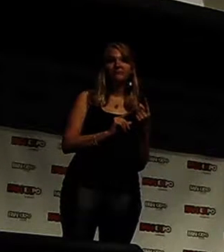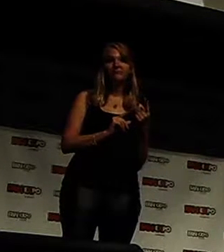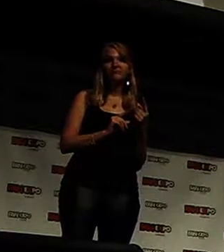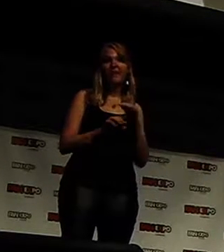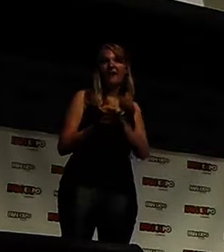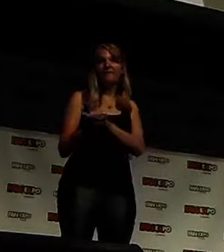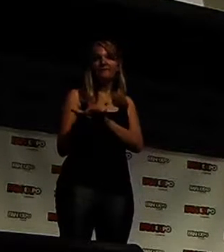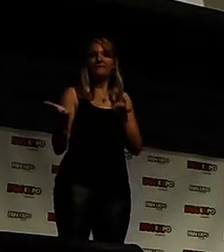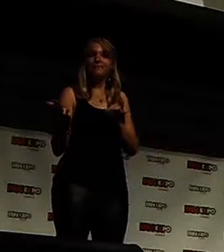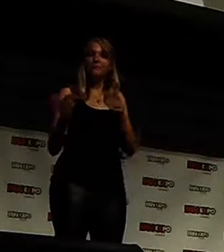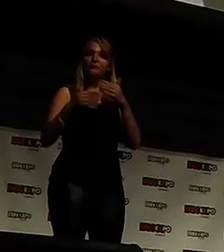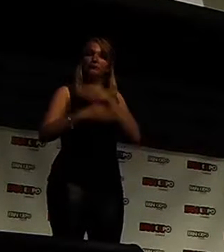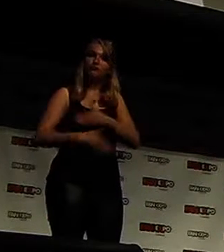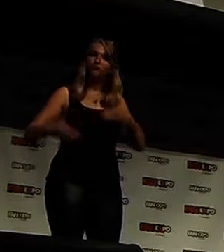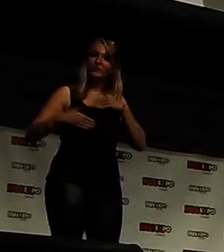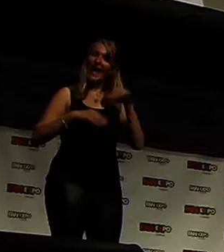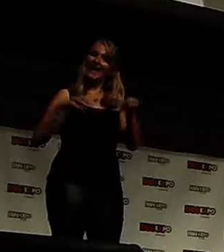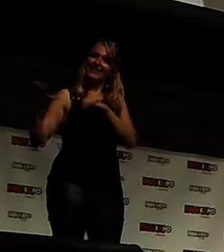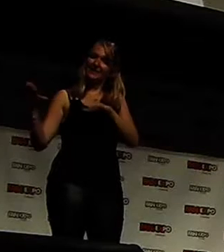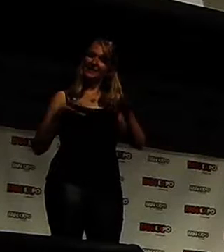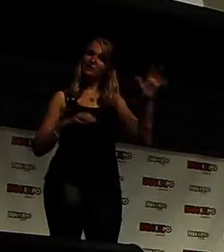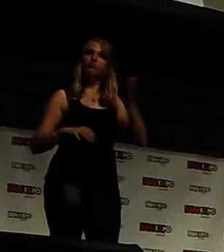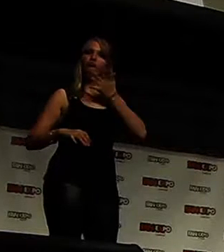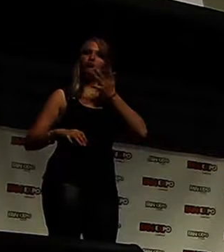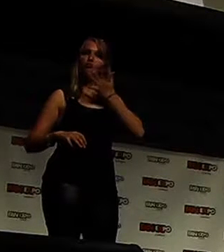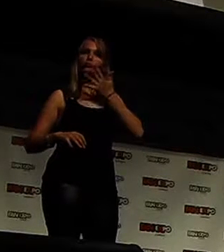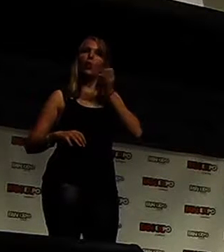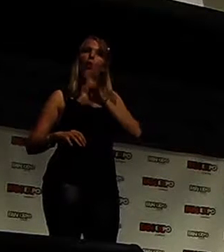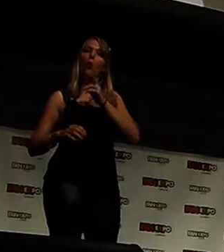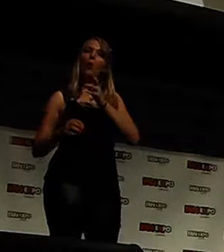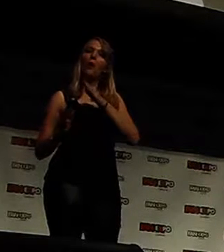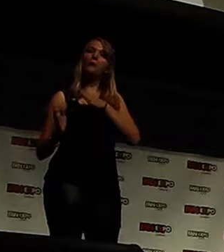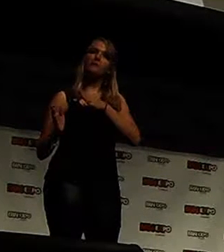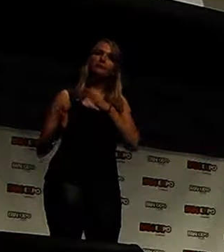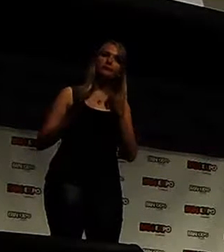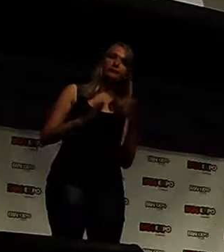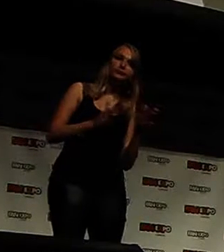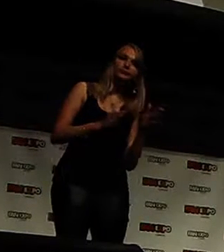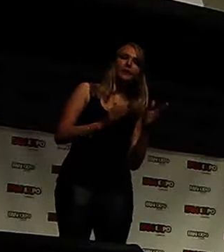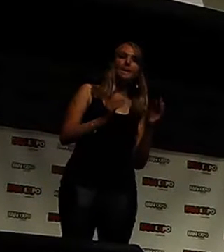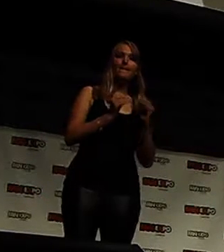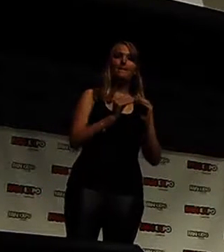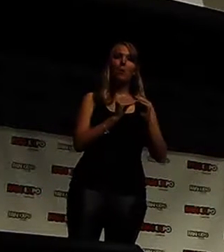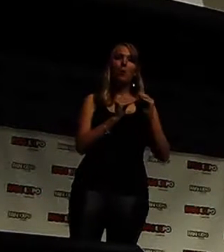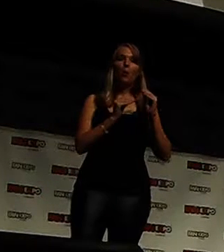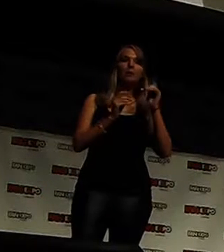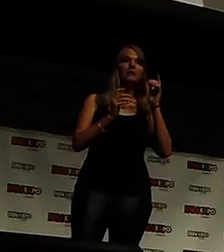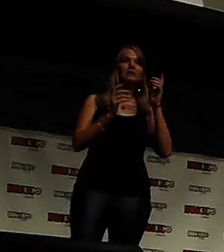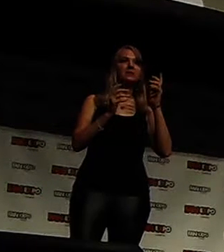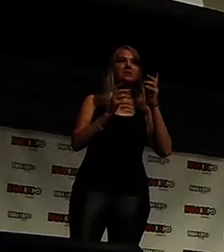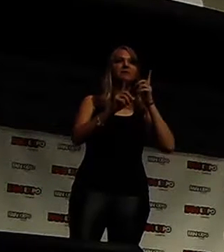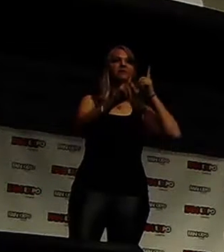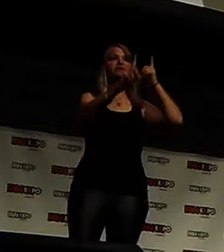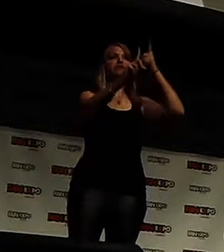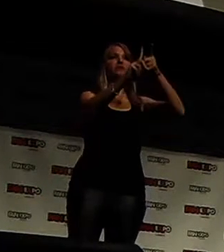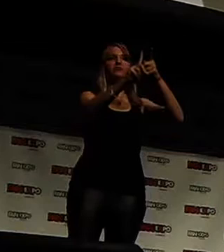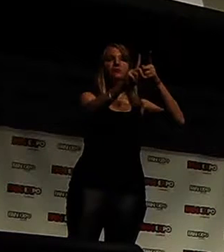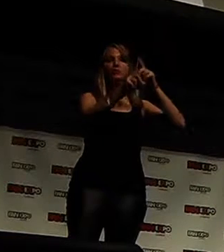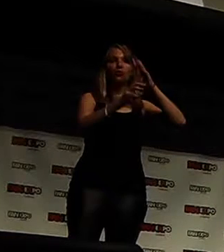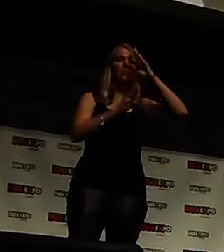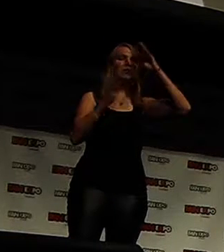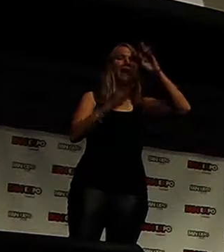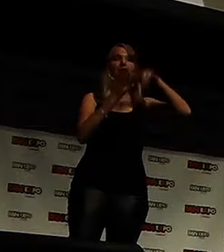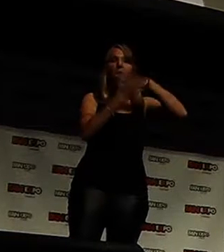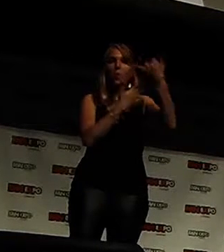leisure activities in life, or if it kind of led more towards loftier career ambitions, creative project